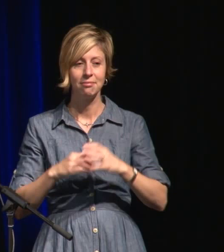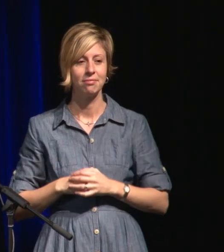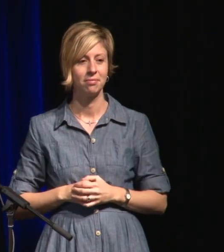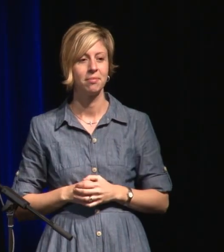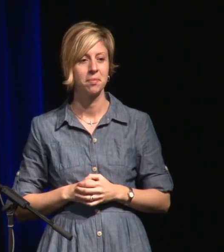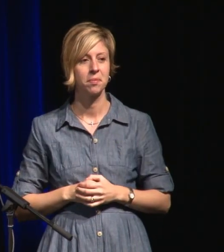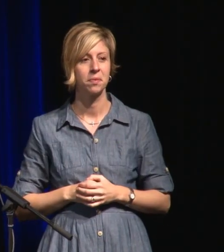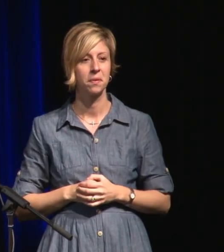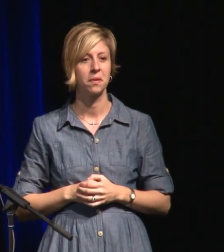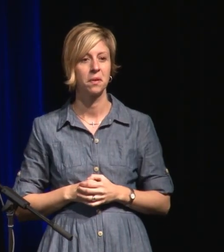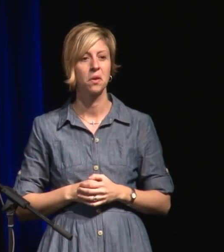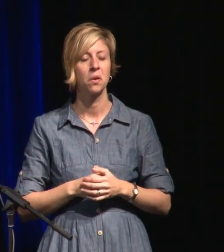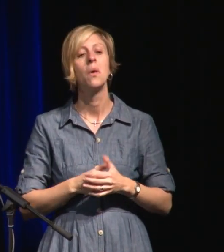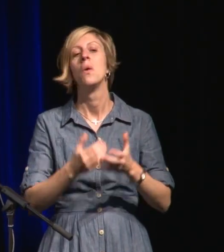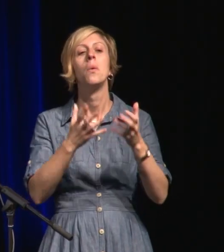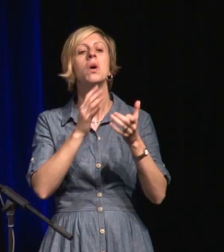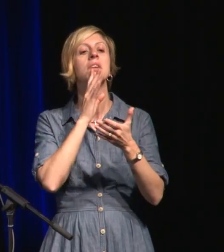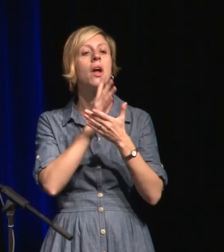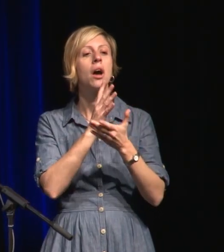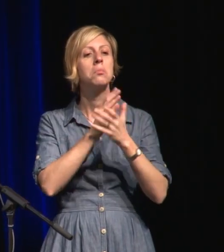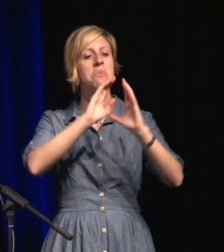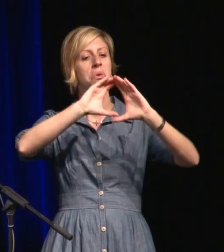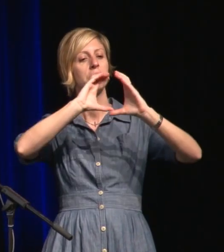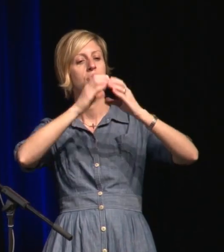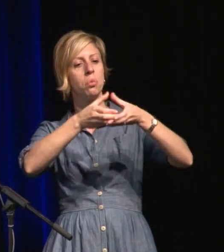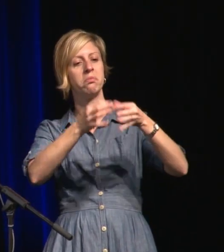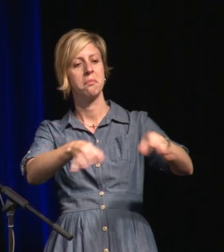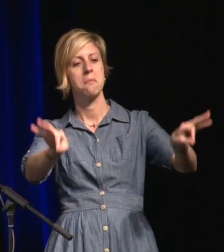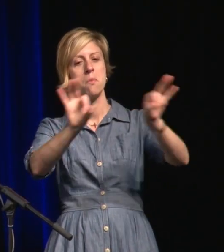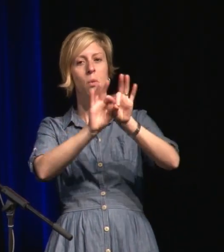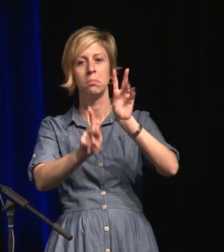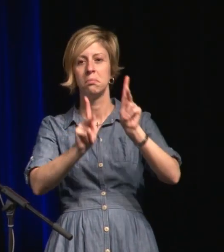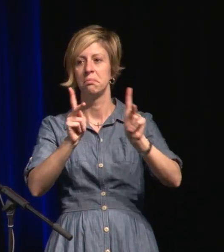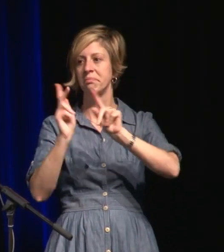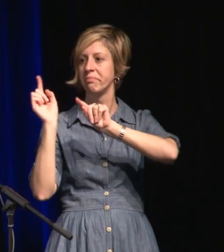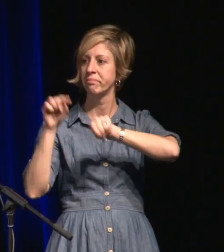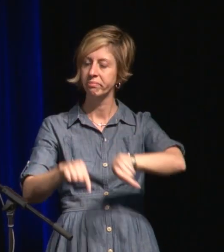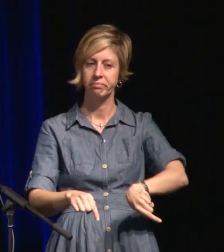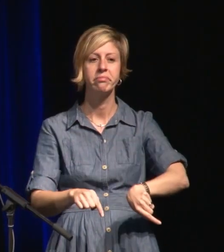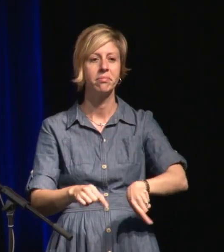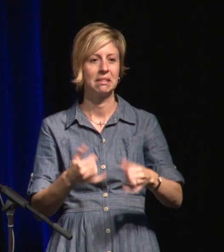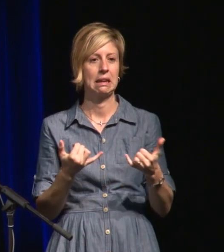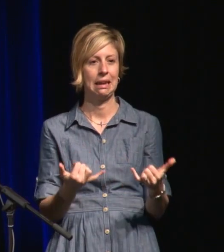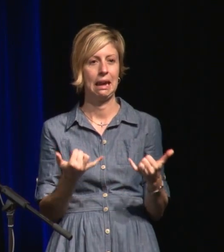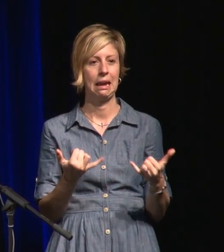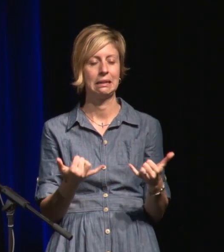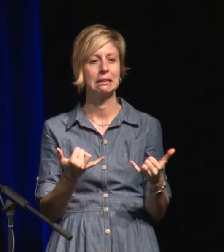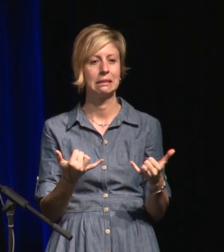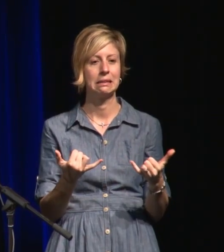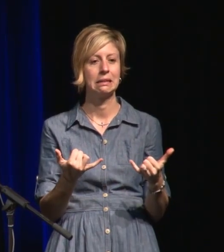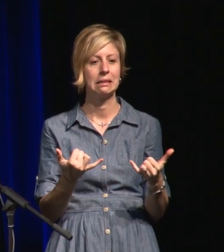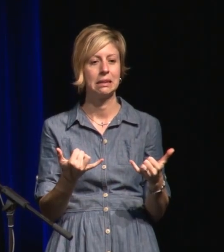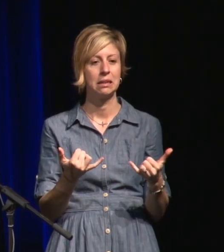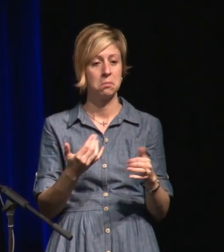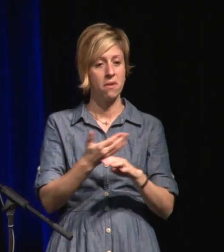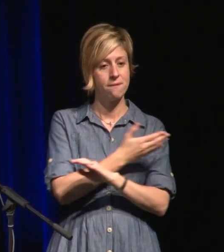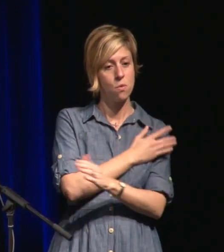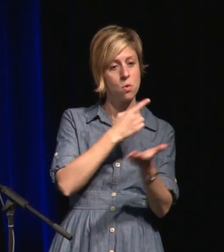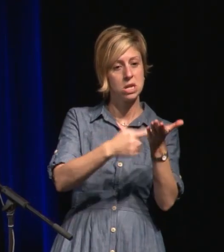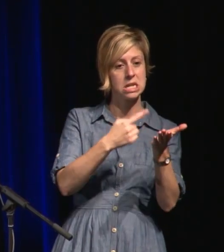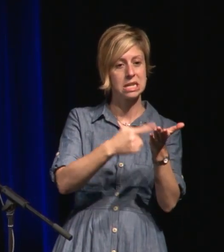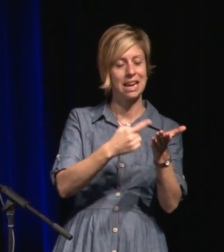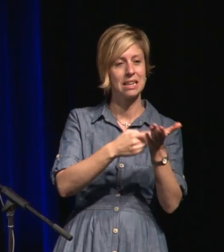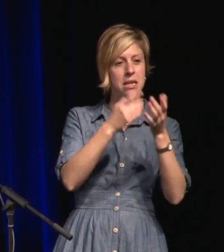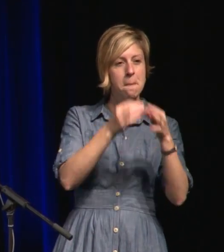group of individuals joining us here today. Graduates, I've talked to you today about empowerment through knowledge and the importance